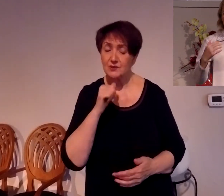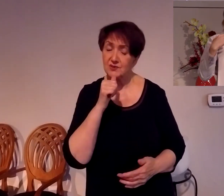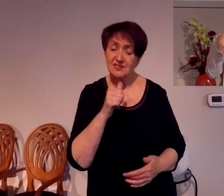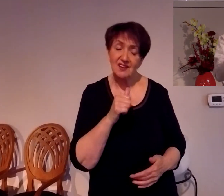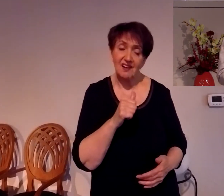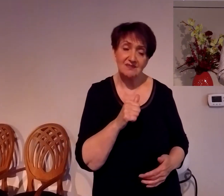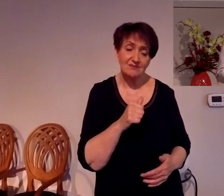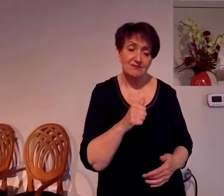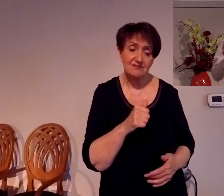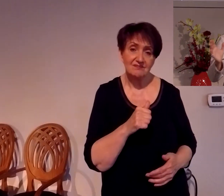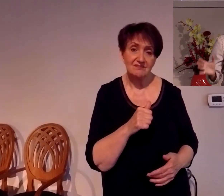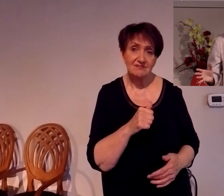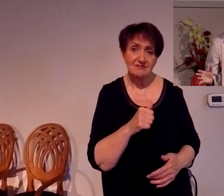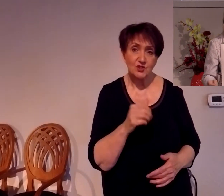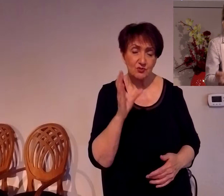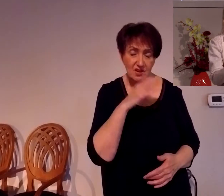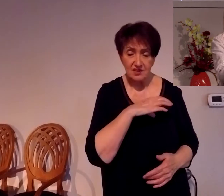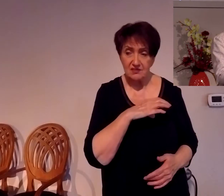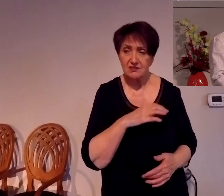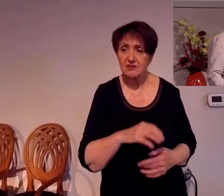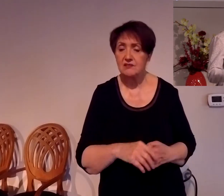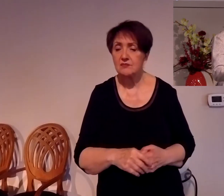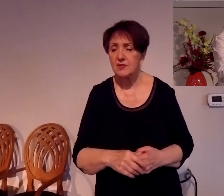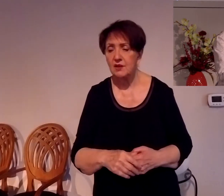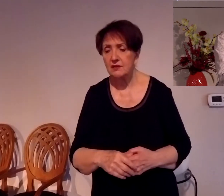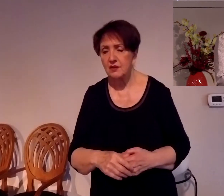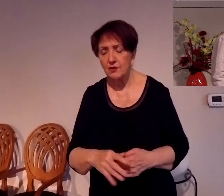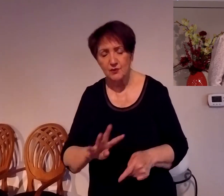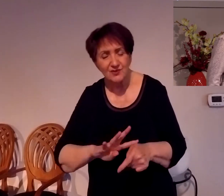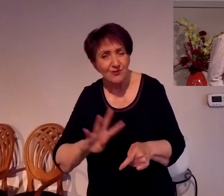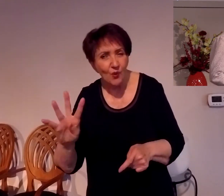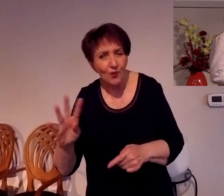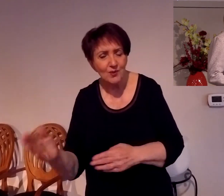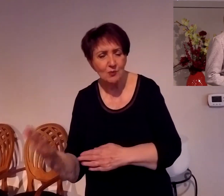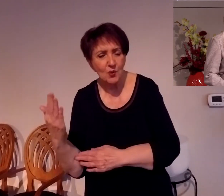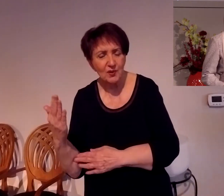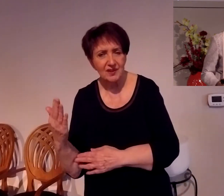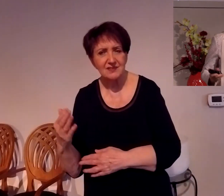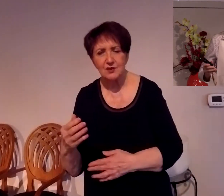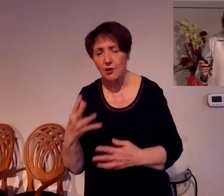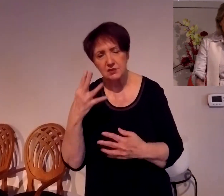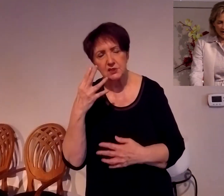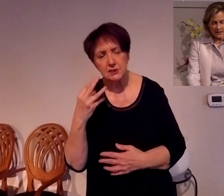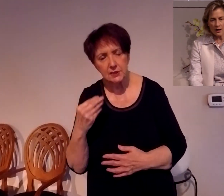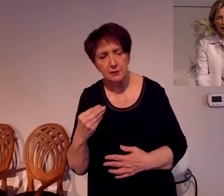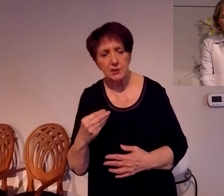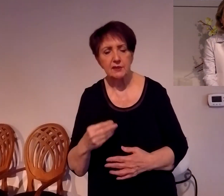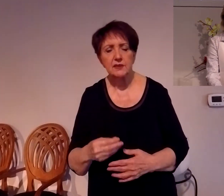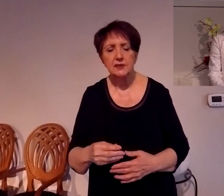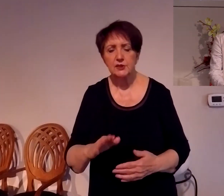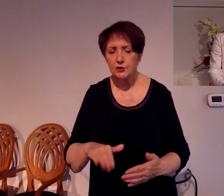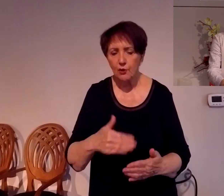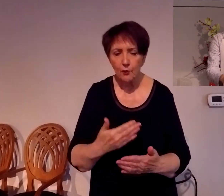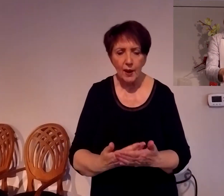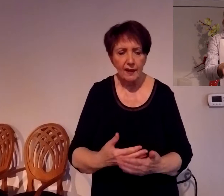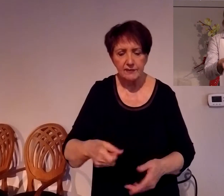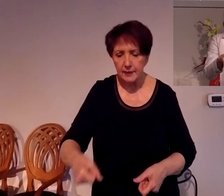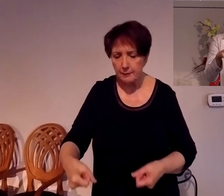to me, but it was a red eye, so I had a little sleep, 4 a.m. I get to the baggage claim, and while I was waiting on my